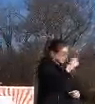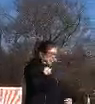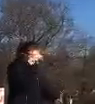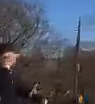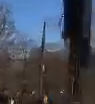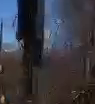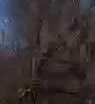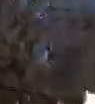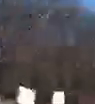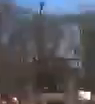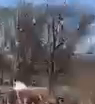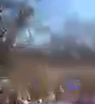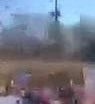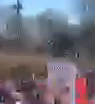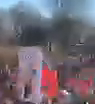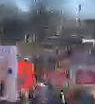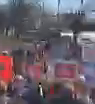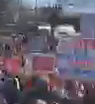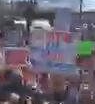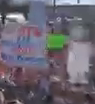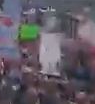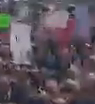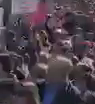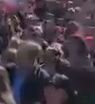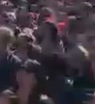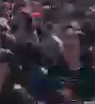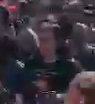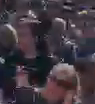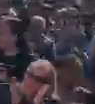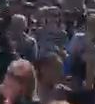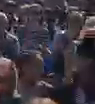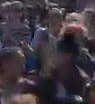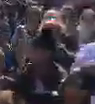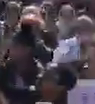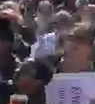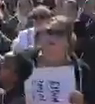win. I believe that we will win. I believe that we will win.